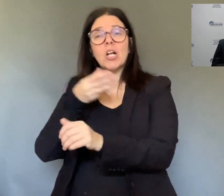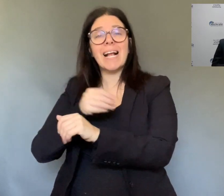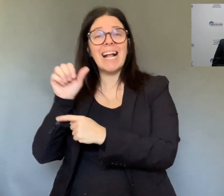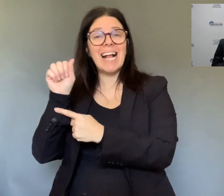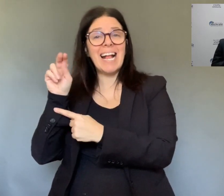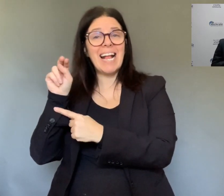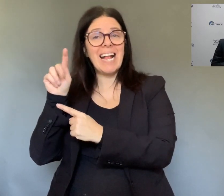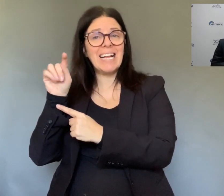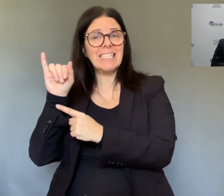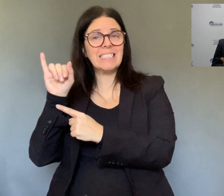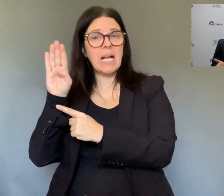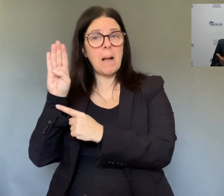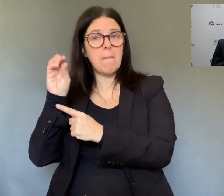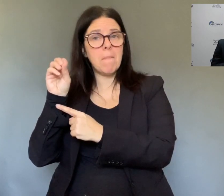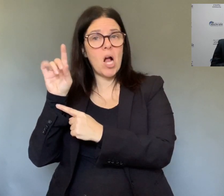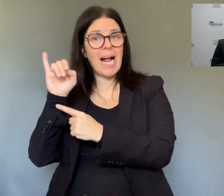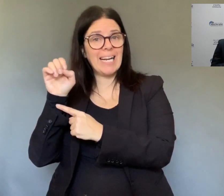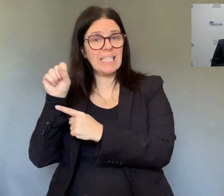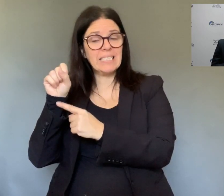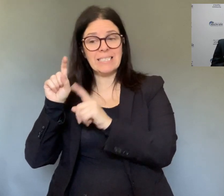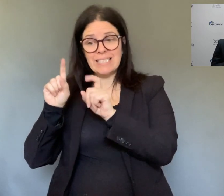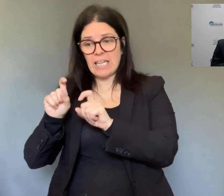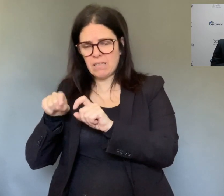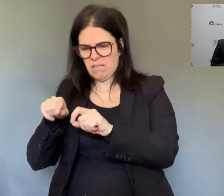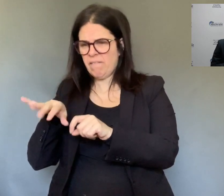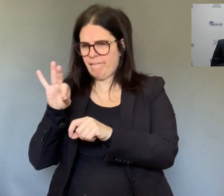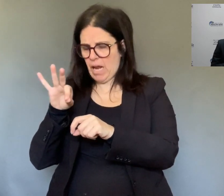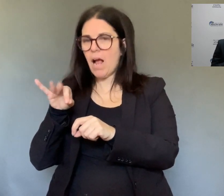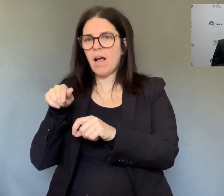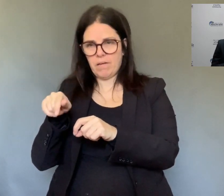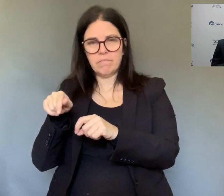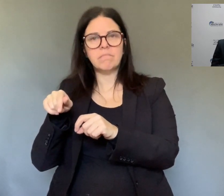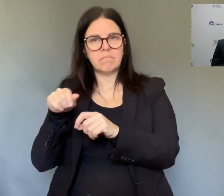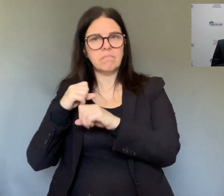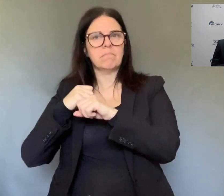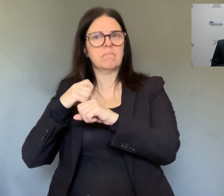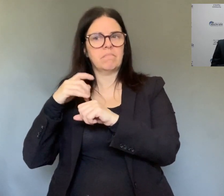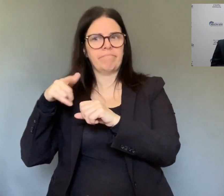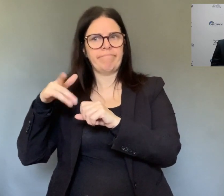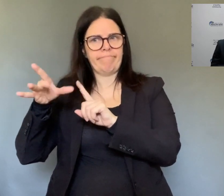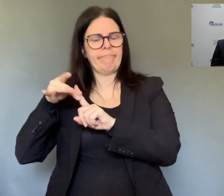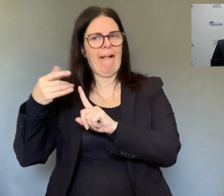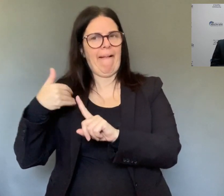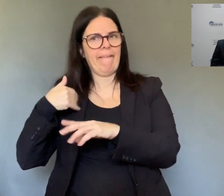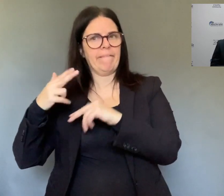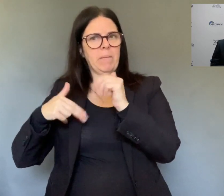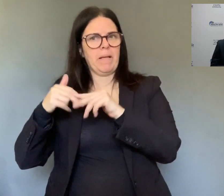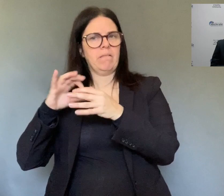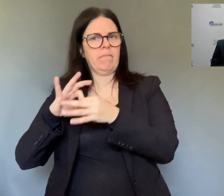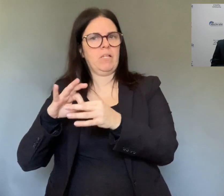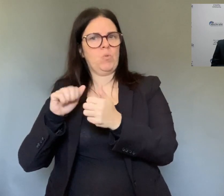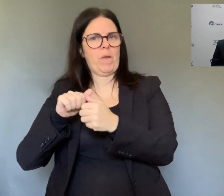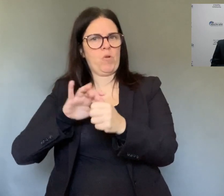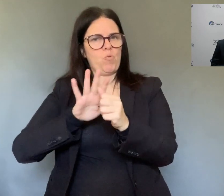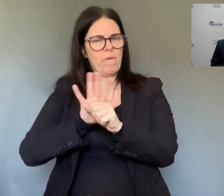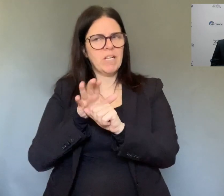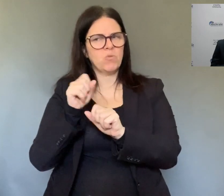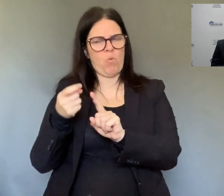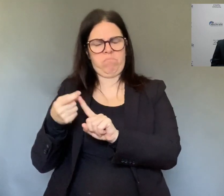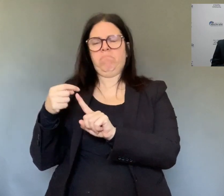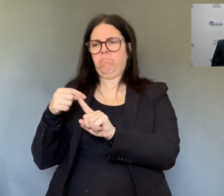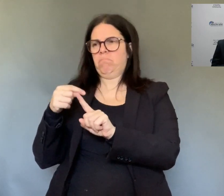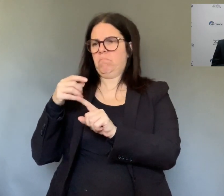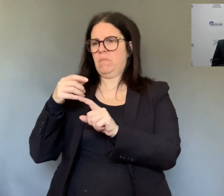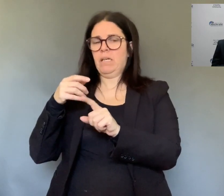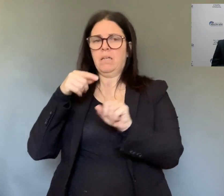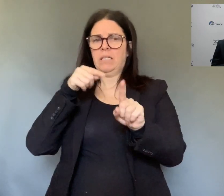they contracted the disease earlier on, they cleared it, but their body is still reacting to some of those triggers and leading